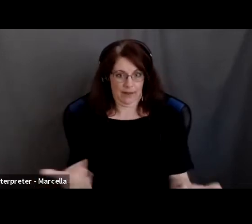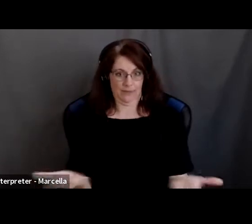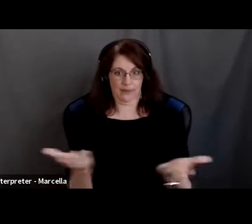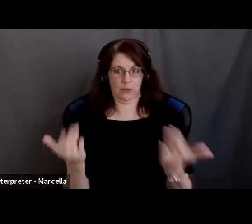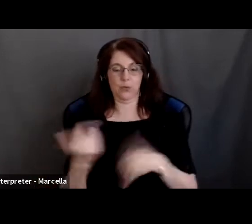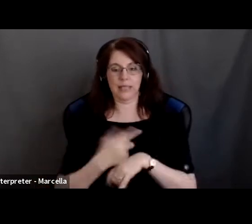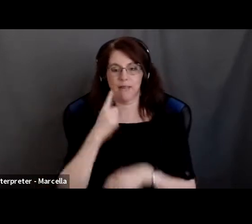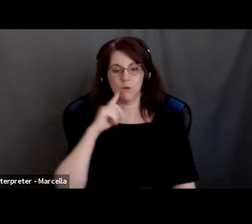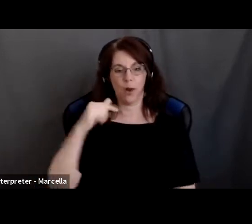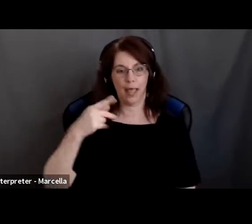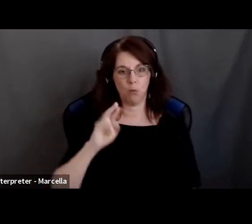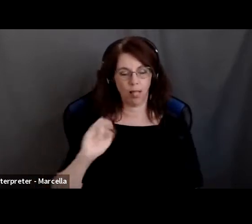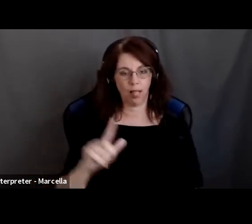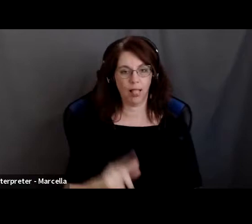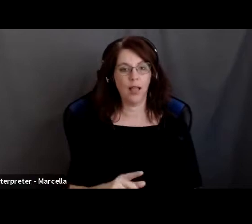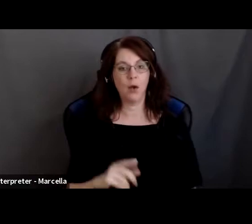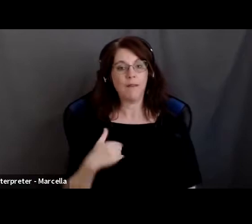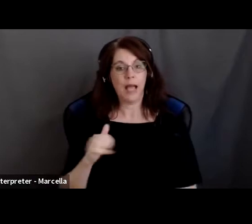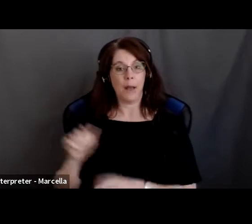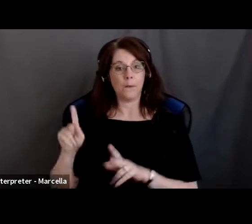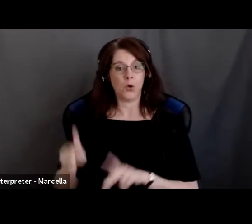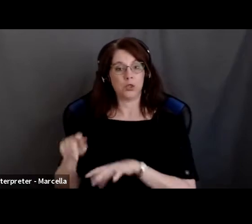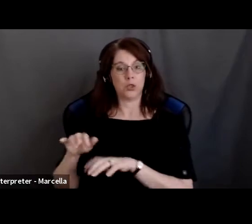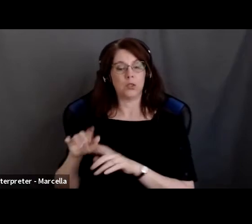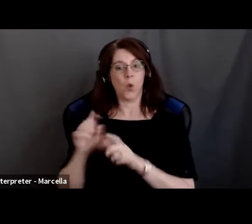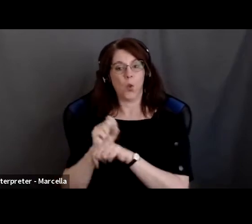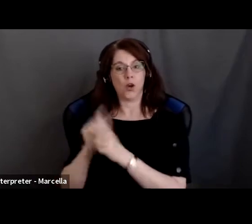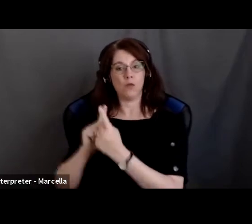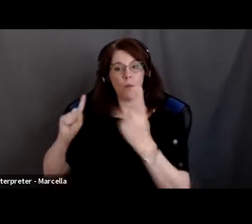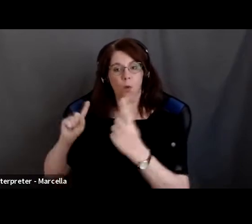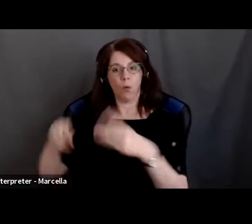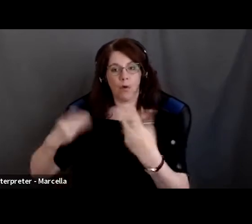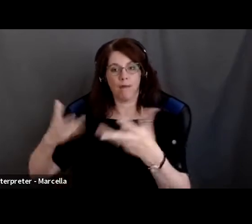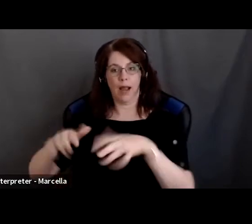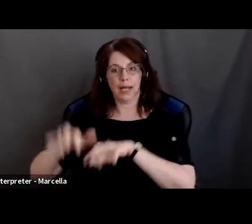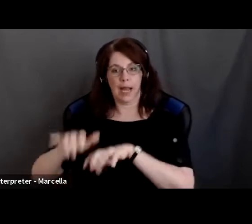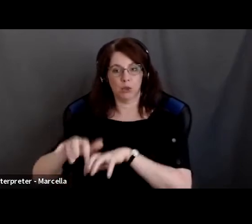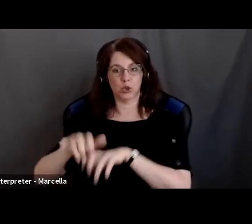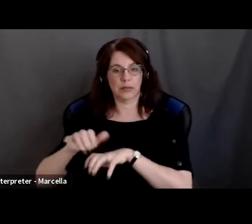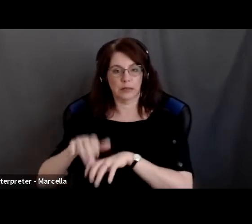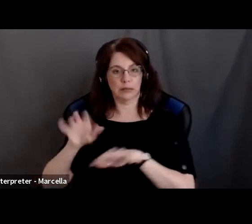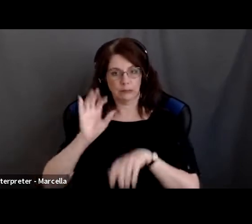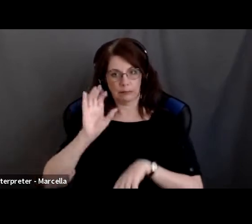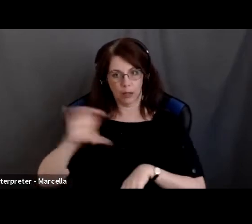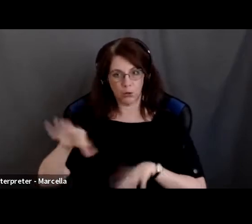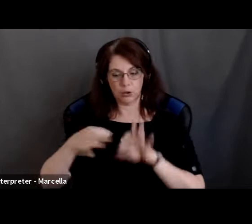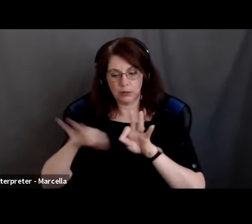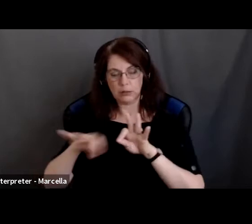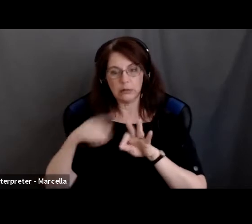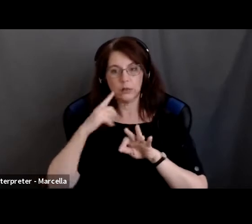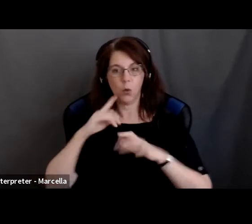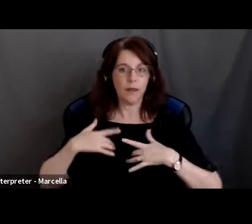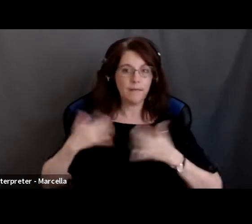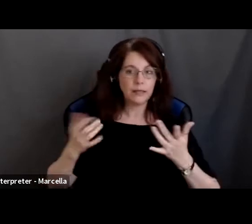here for April, where we have a person that's working remotely, providing captions for events or classes.